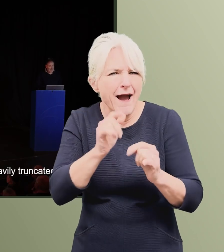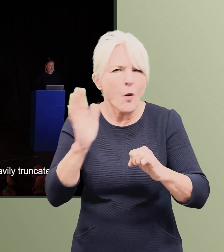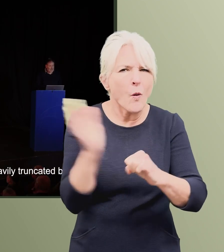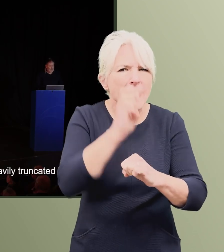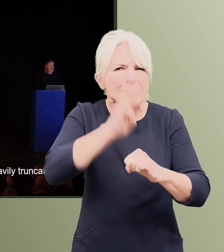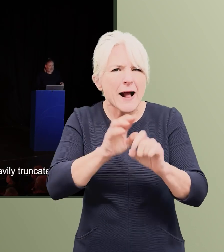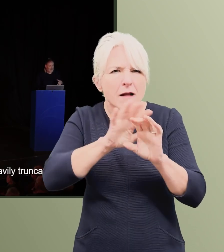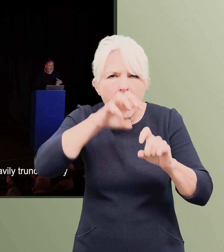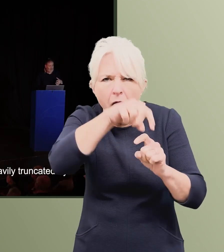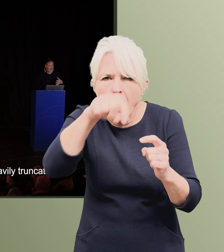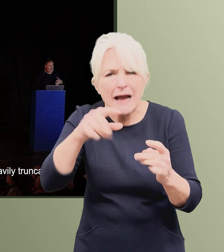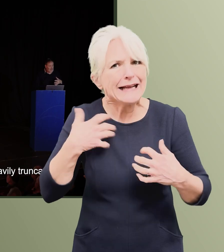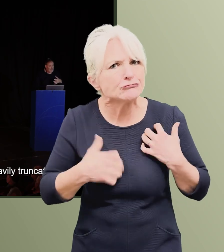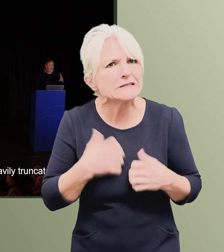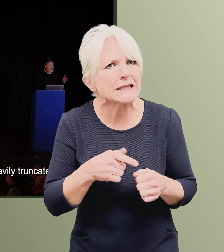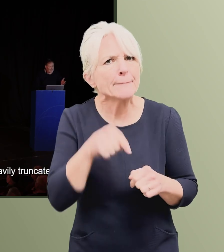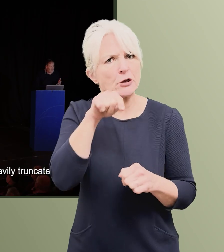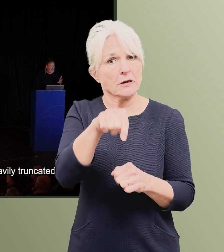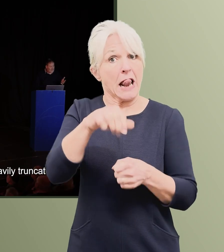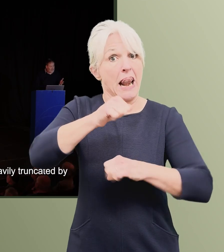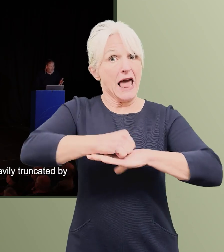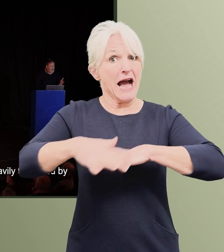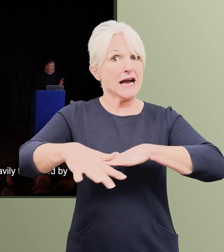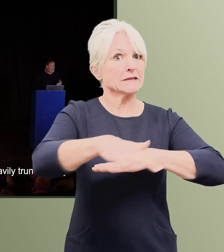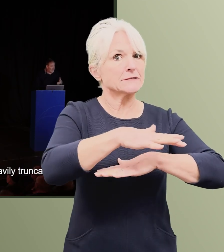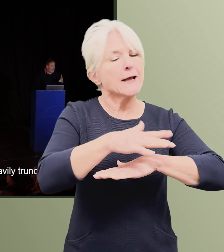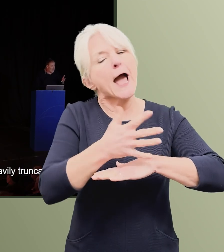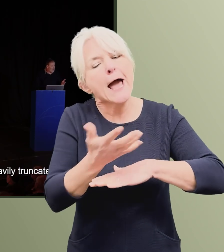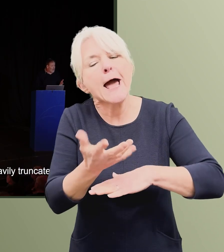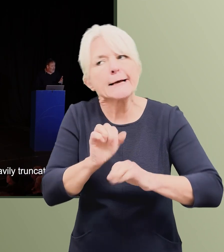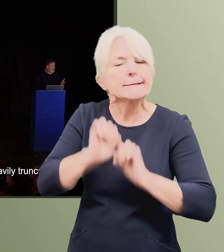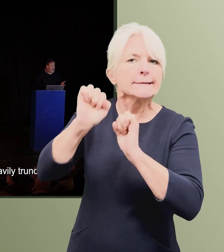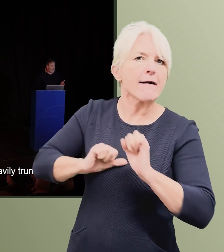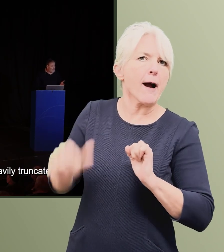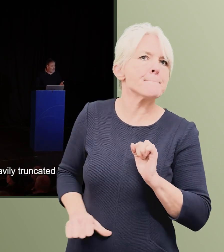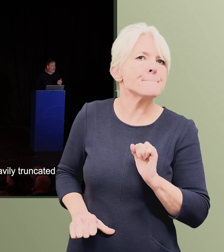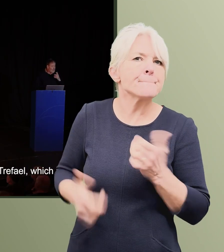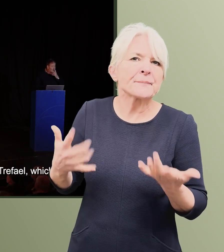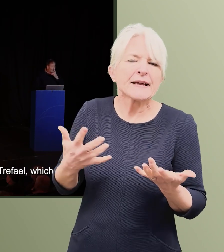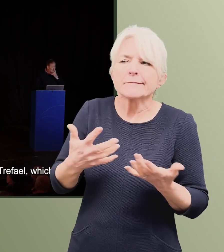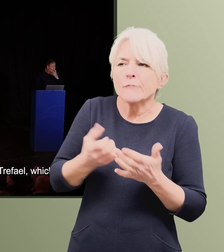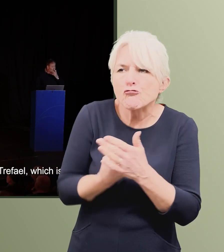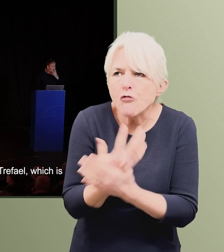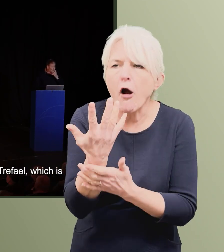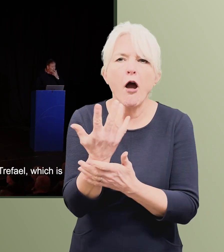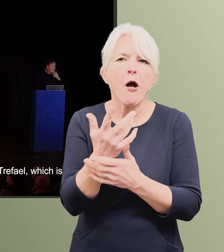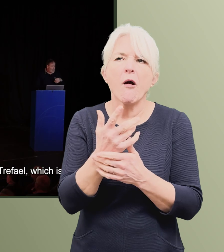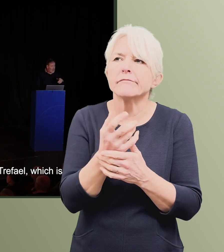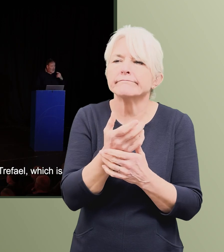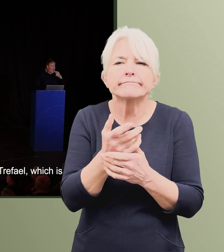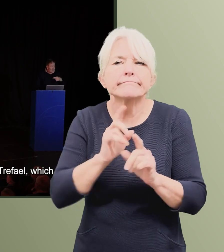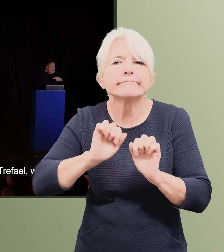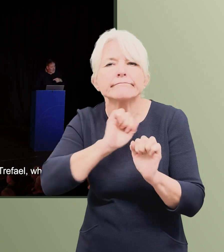in that it's been the ground around it has been heavily truncated by a lot of agricultural use over the last 40 or 50